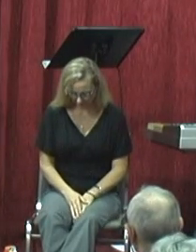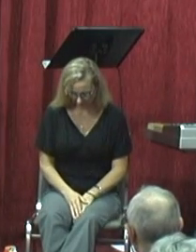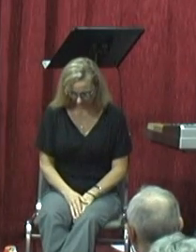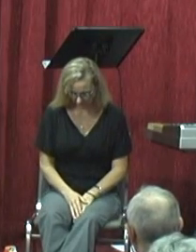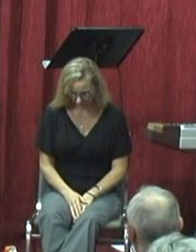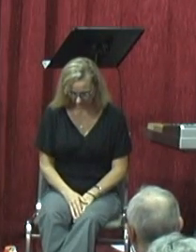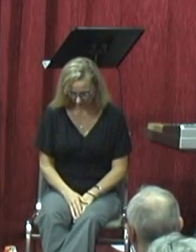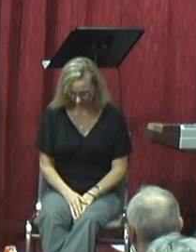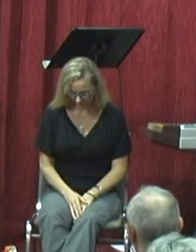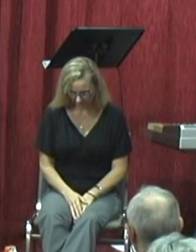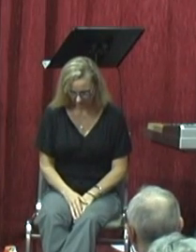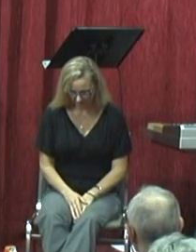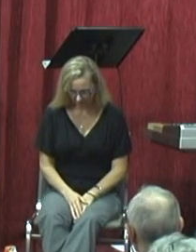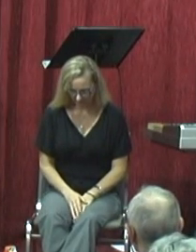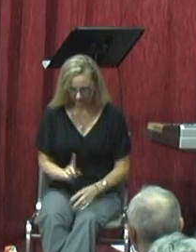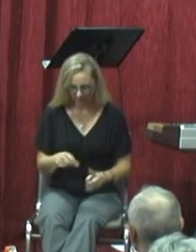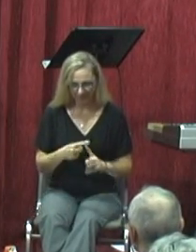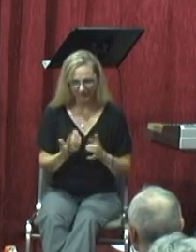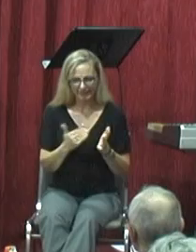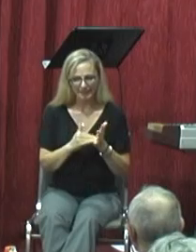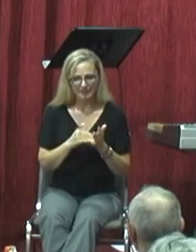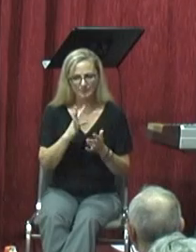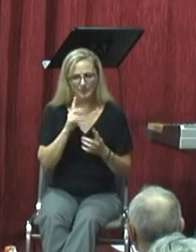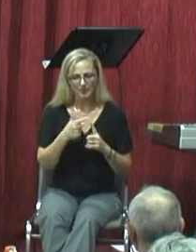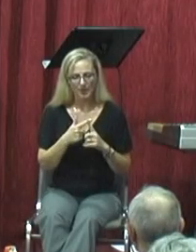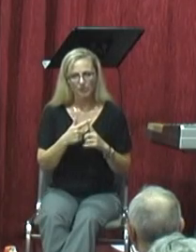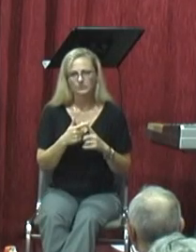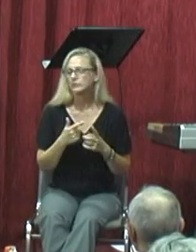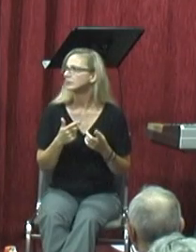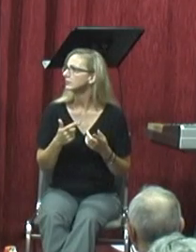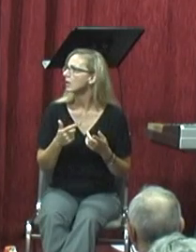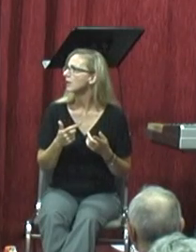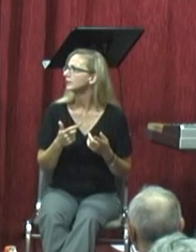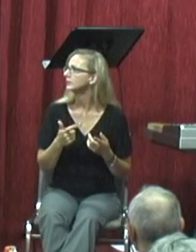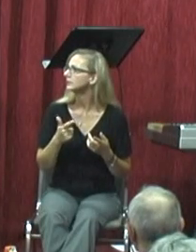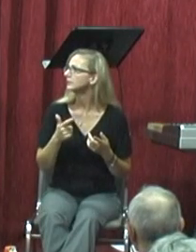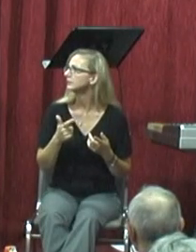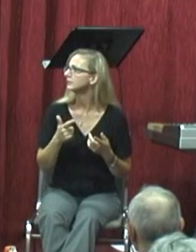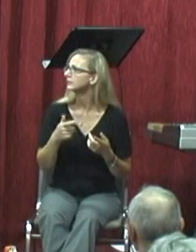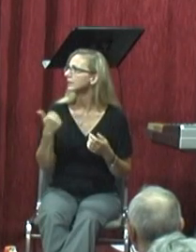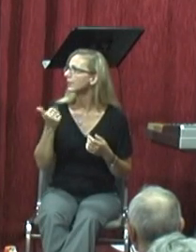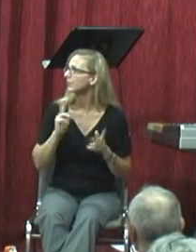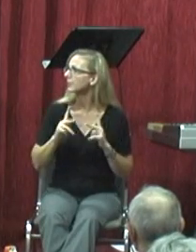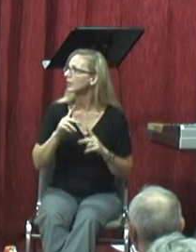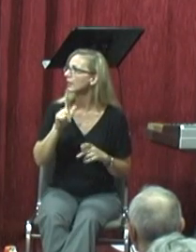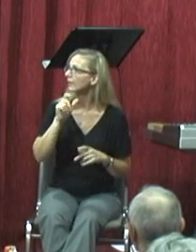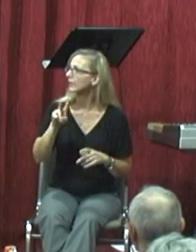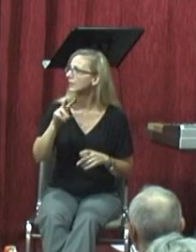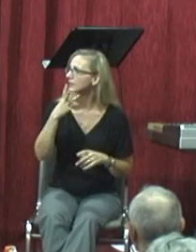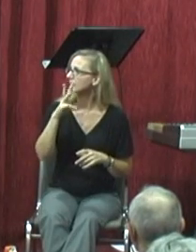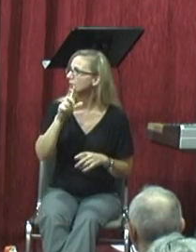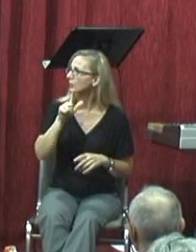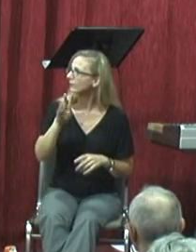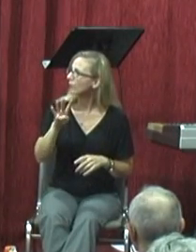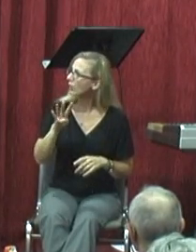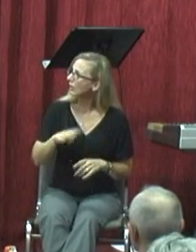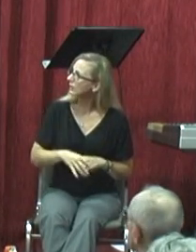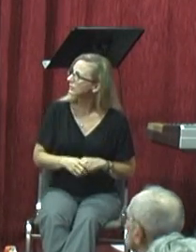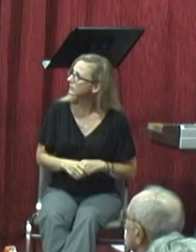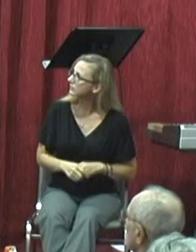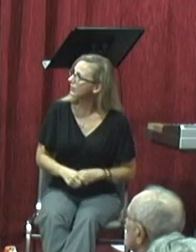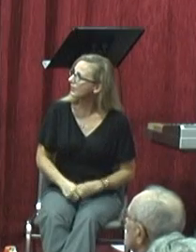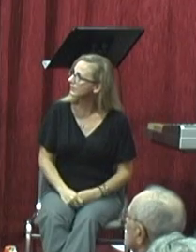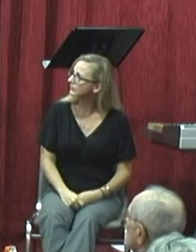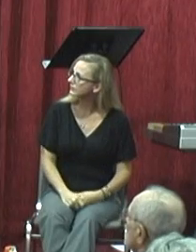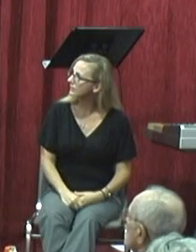And then, again, speaking of the Kohen HaGadol in Leviticus 16, verse 24, it says this: he is to bathe himself with water